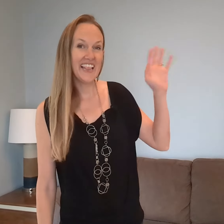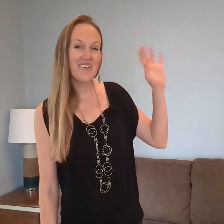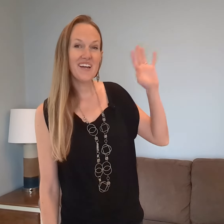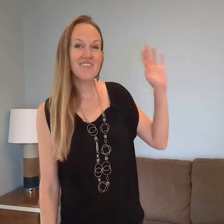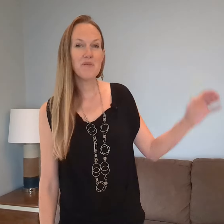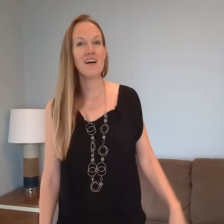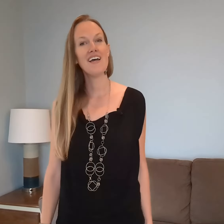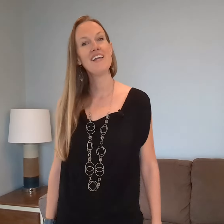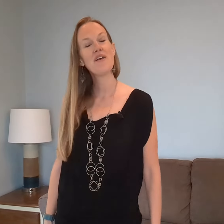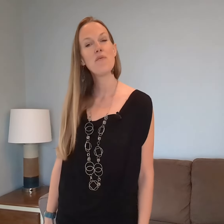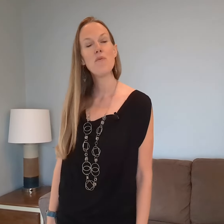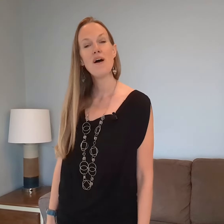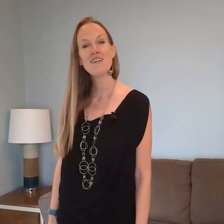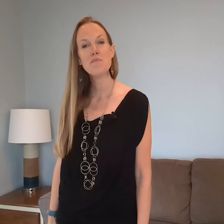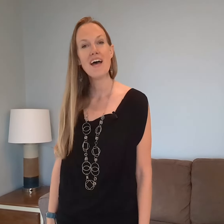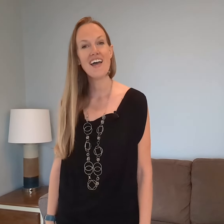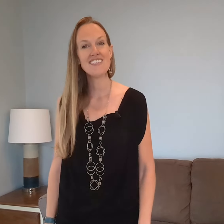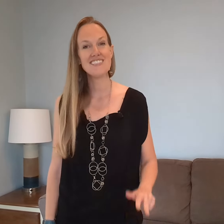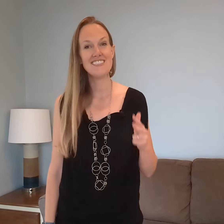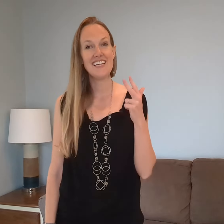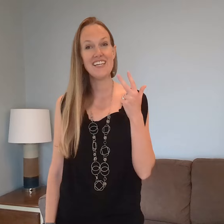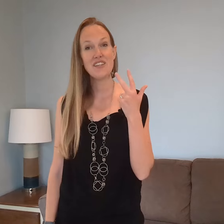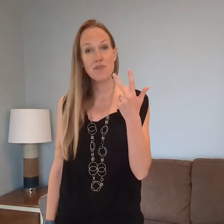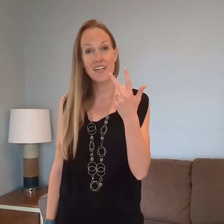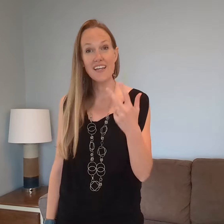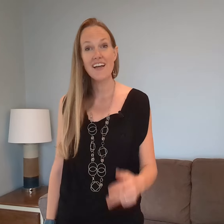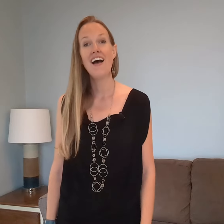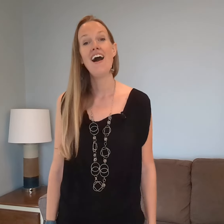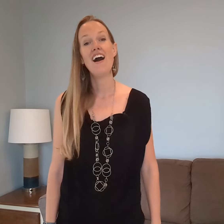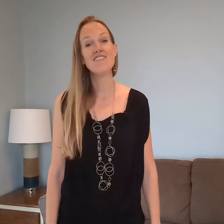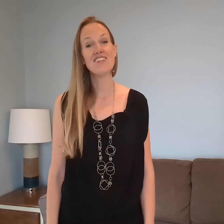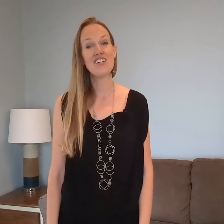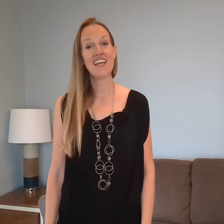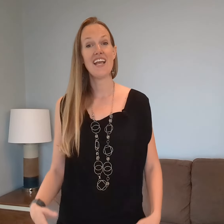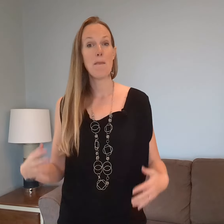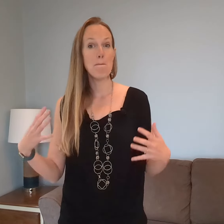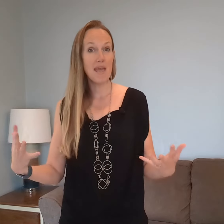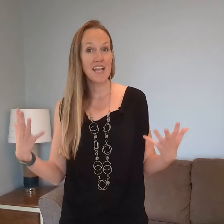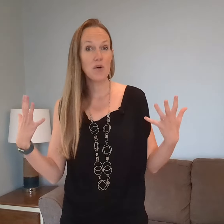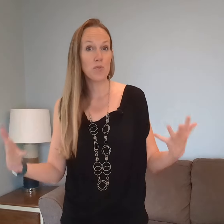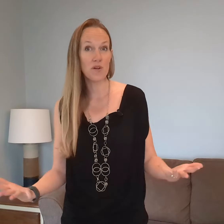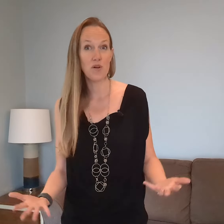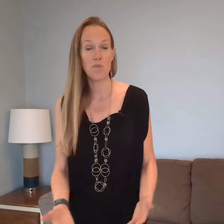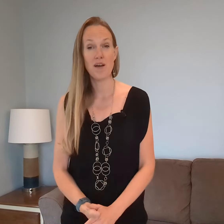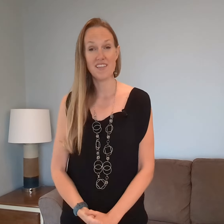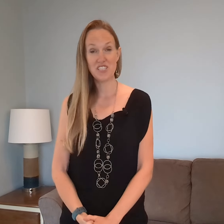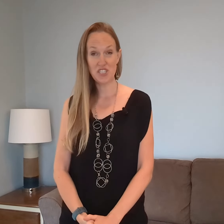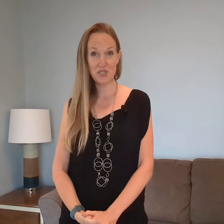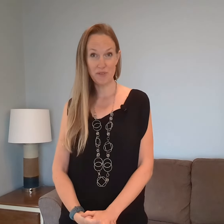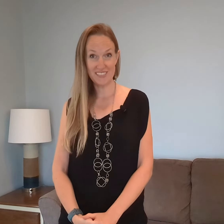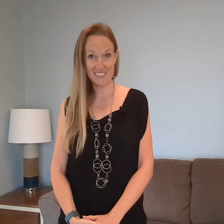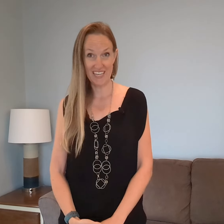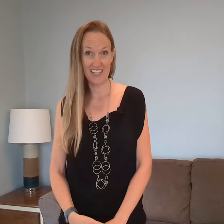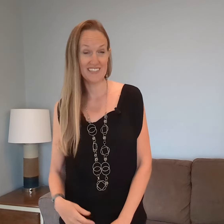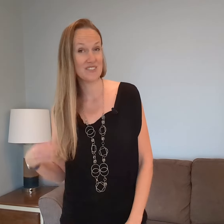Hello everyone, and welcome back to day three of learning Make Room by The Church Will Sing. So